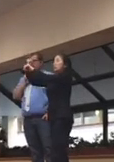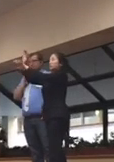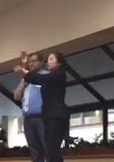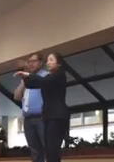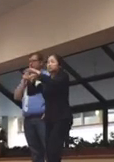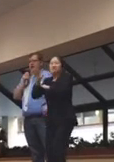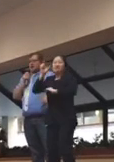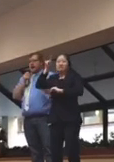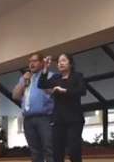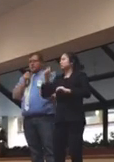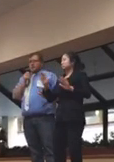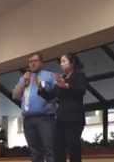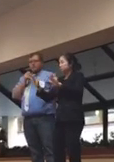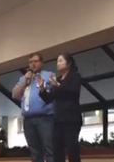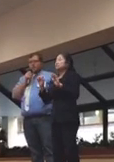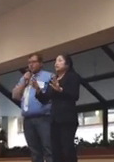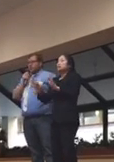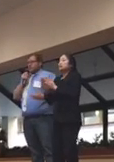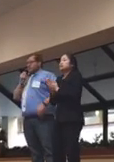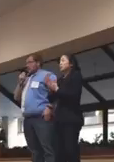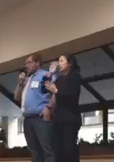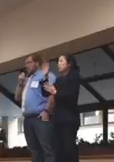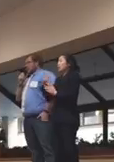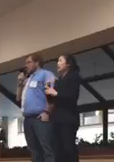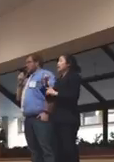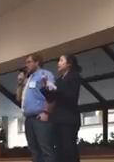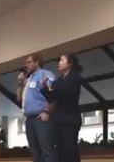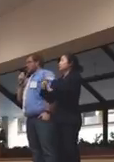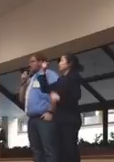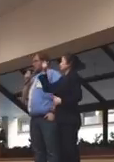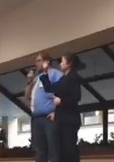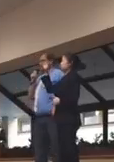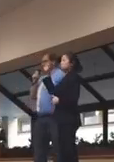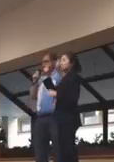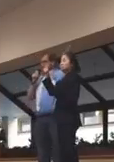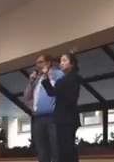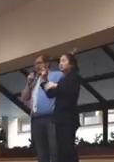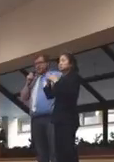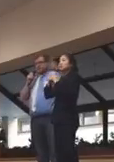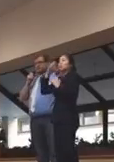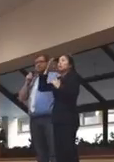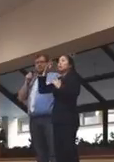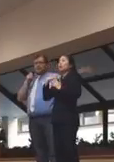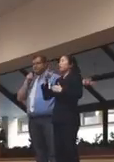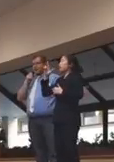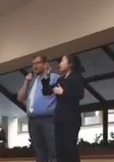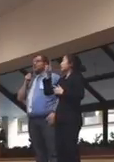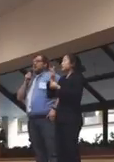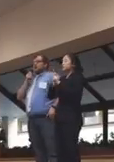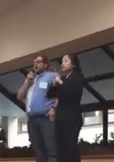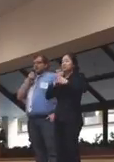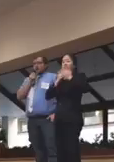around. I know that the moratorium started under financial reasons. That's